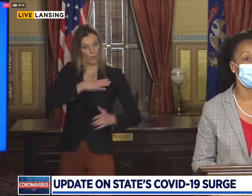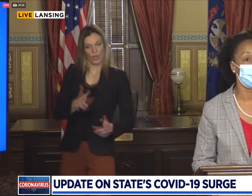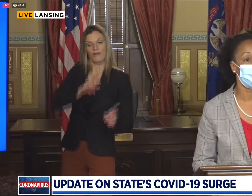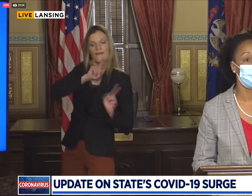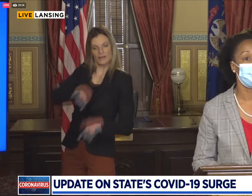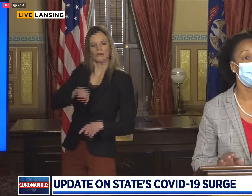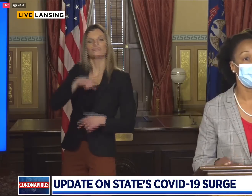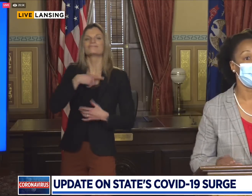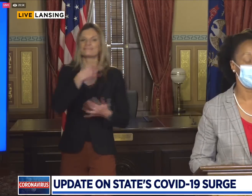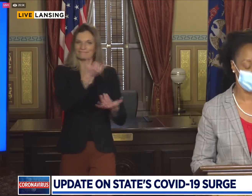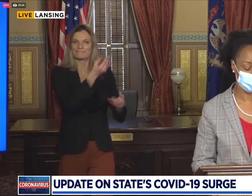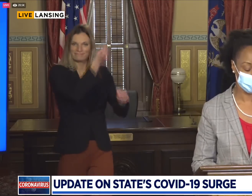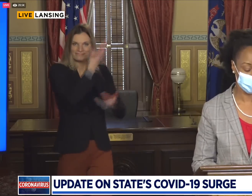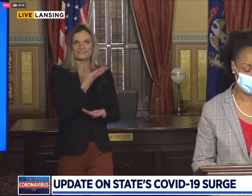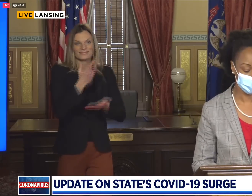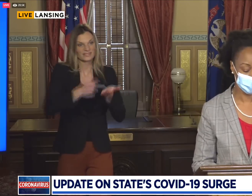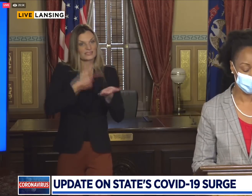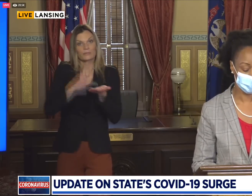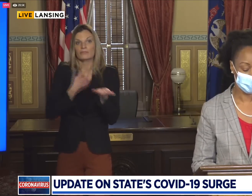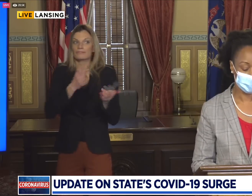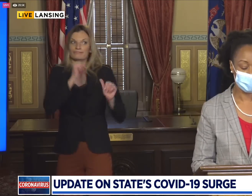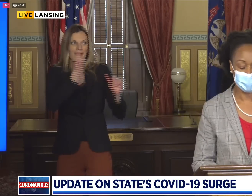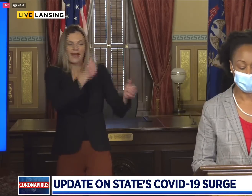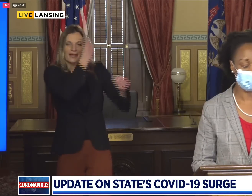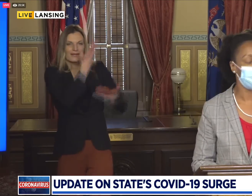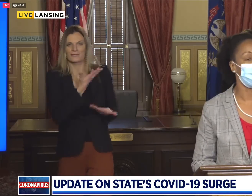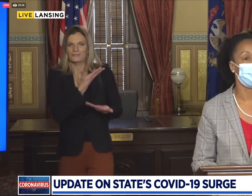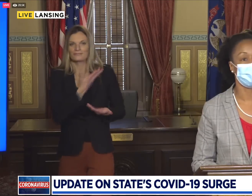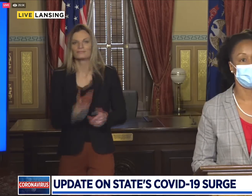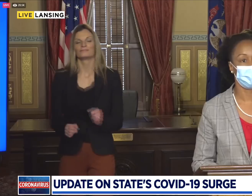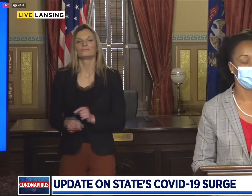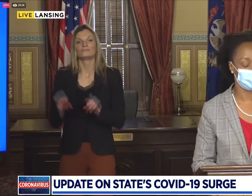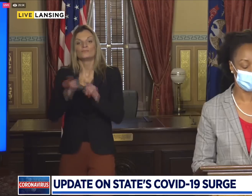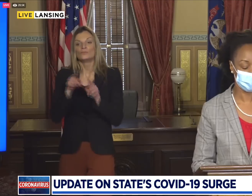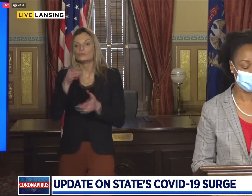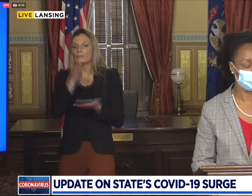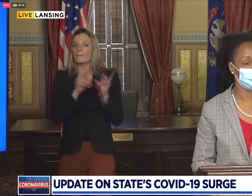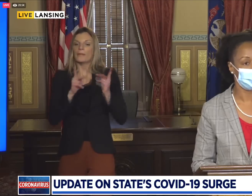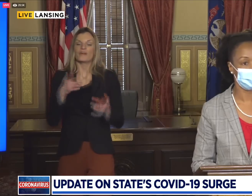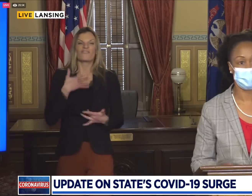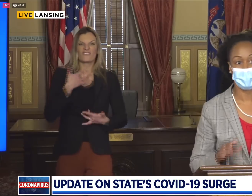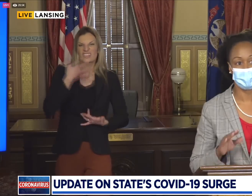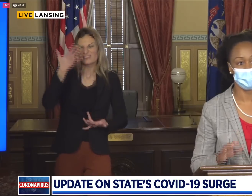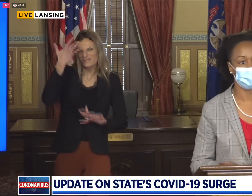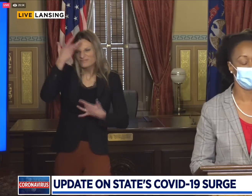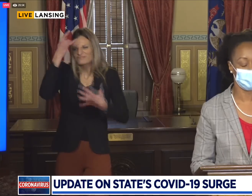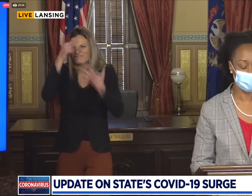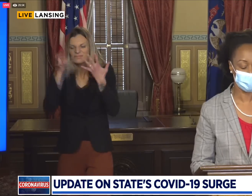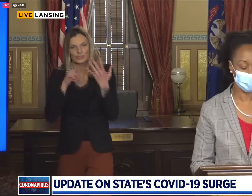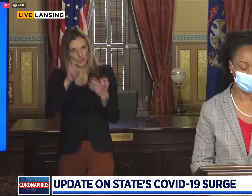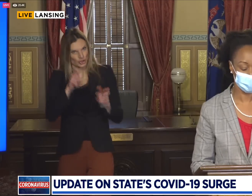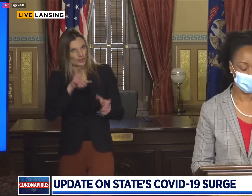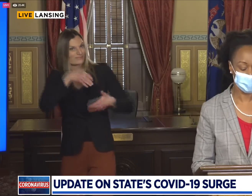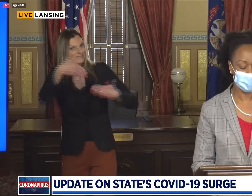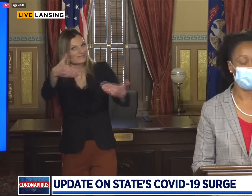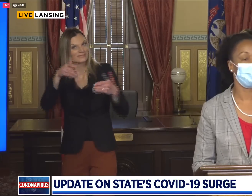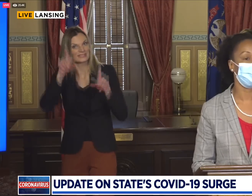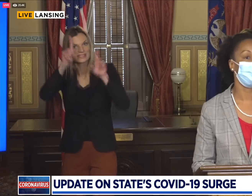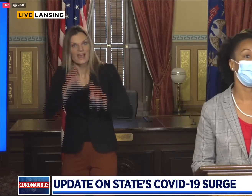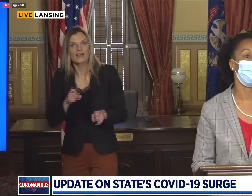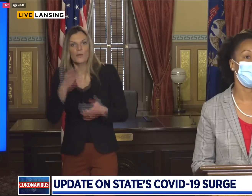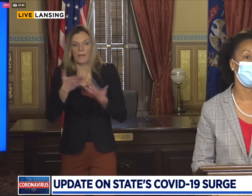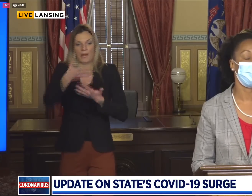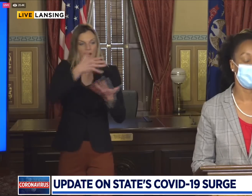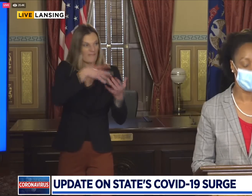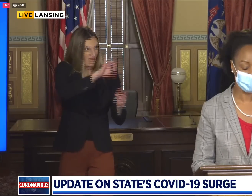needs a test may not actually be getting one. And while our local health departments are doing their best, as they have been doing all year, the